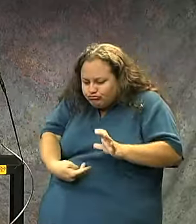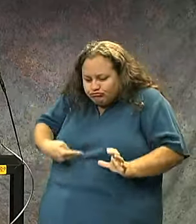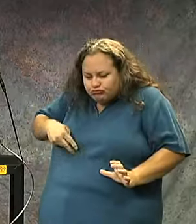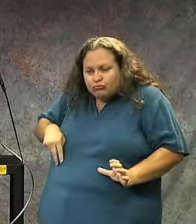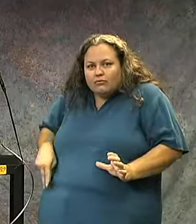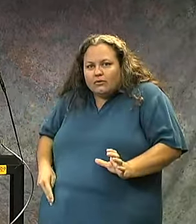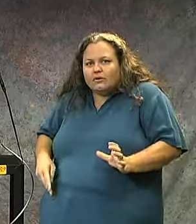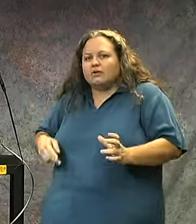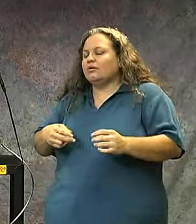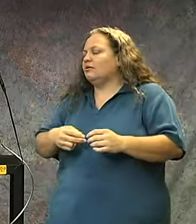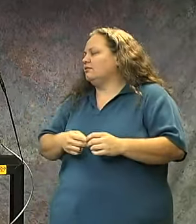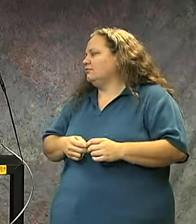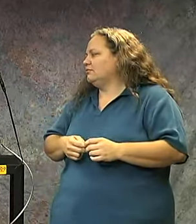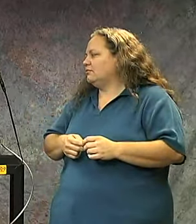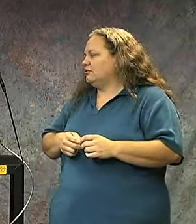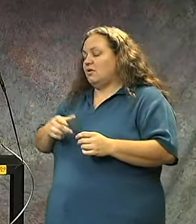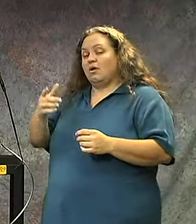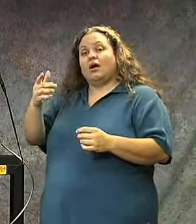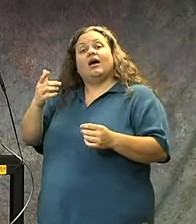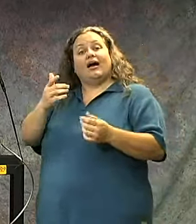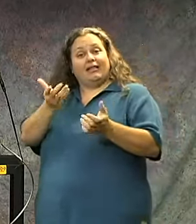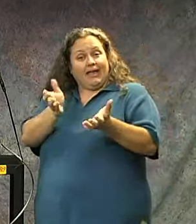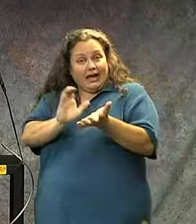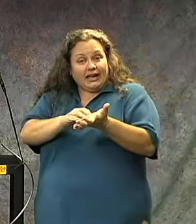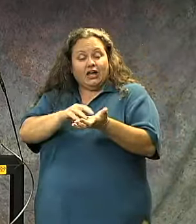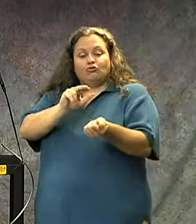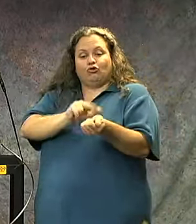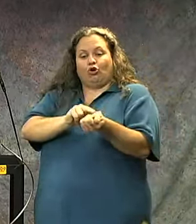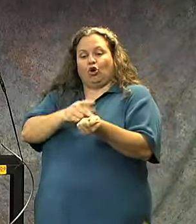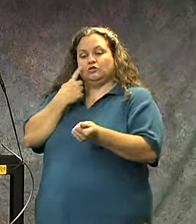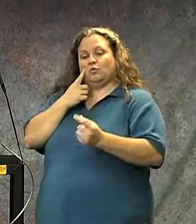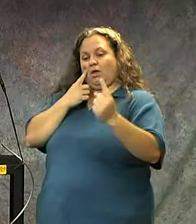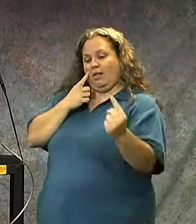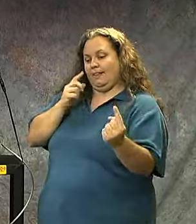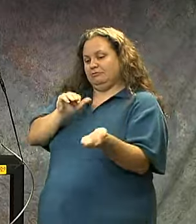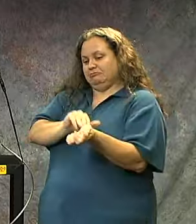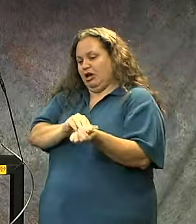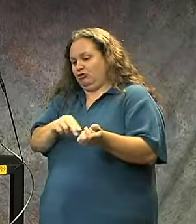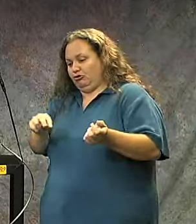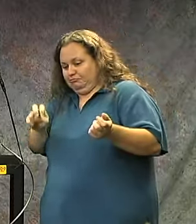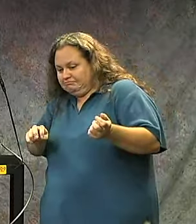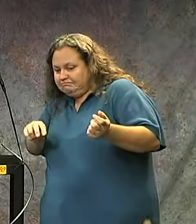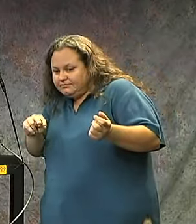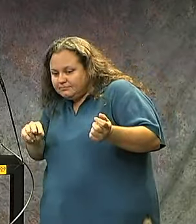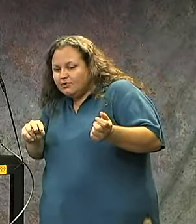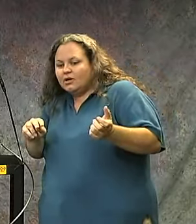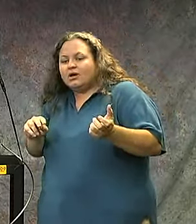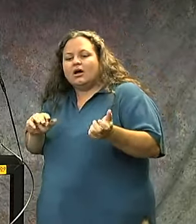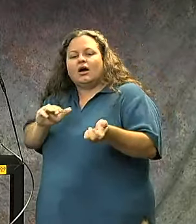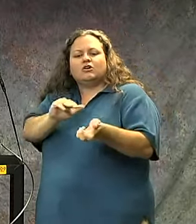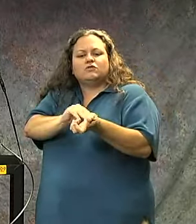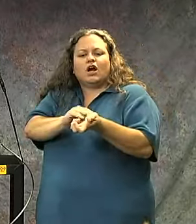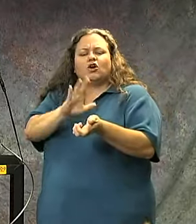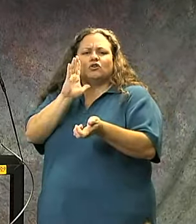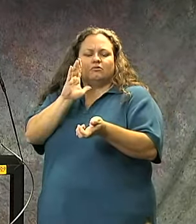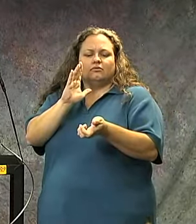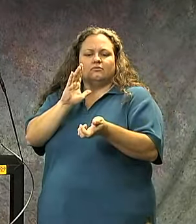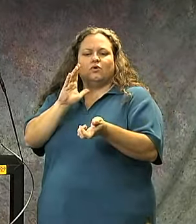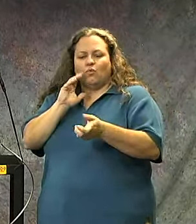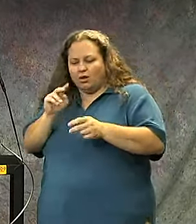a television monitor. You'll have a nurse on one side of the bed also, physician on the other side. The nurse will be giving the